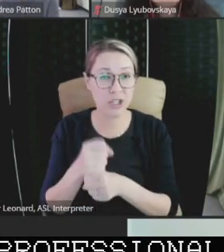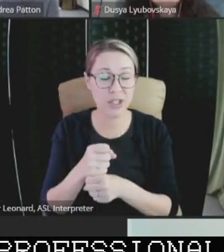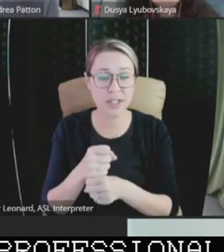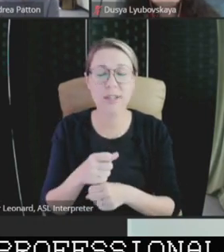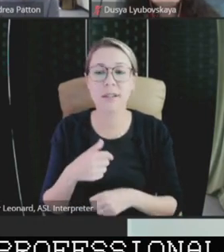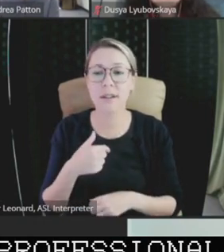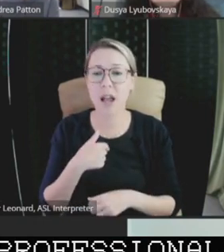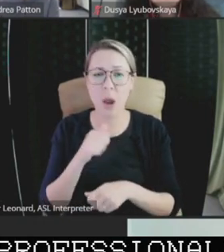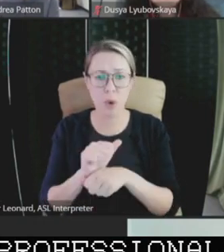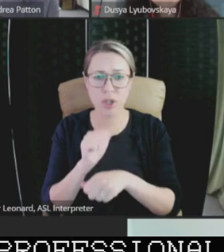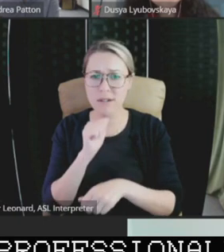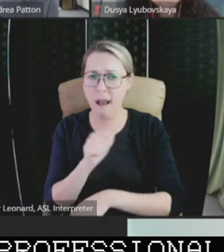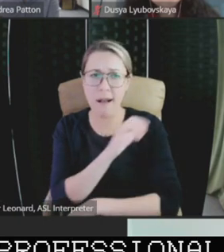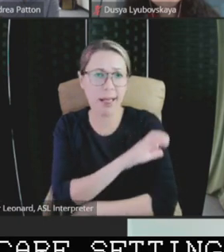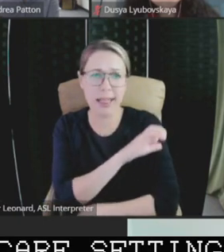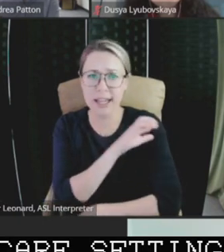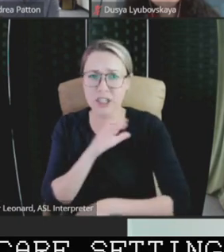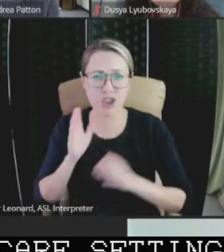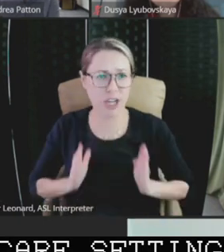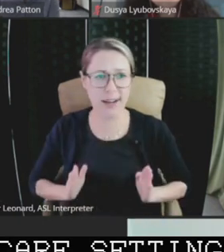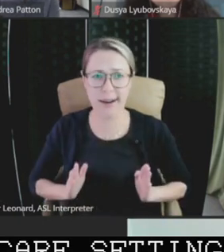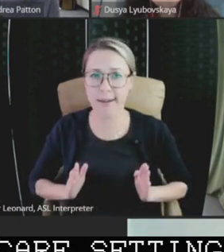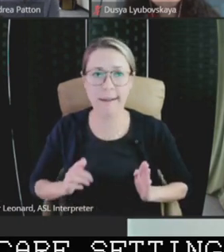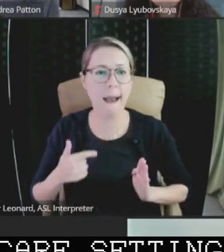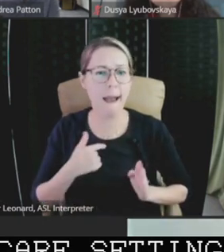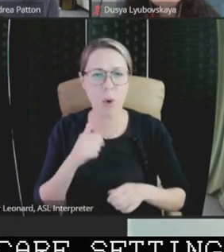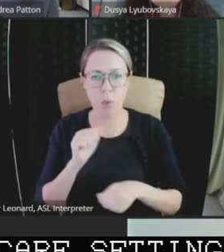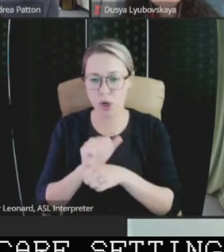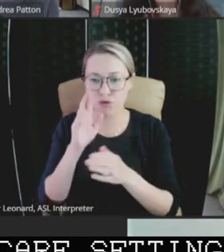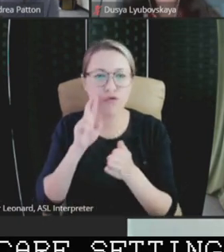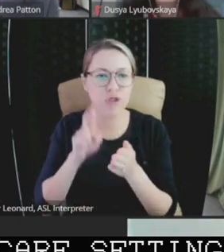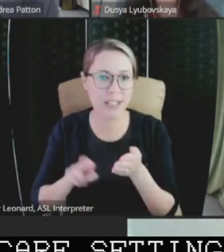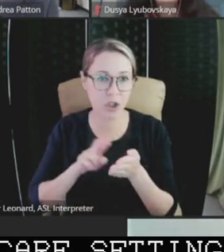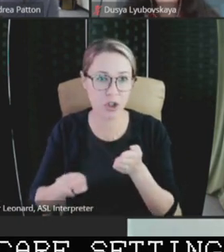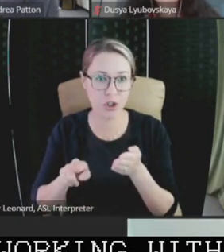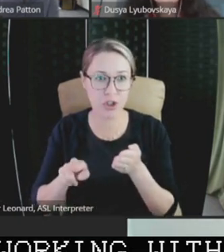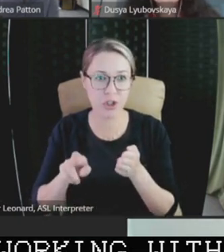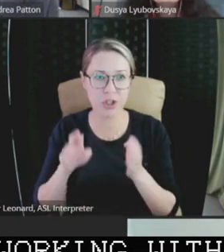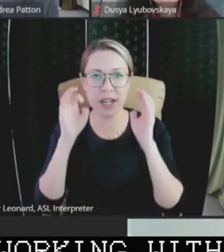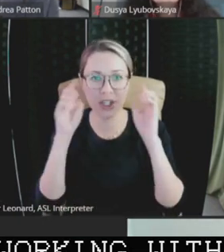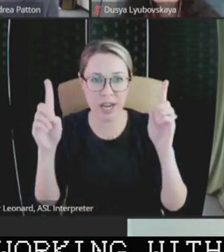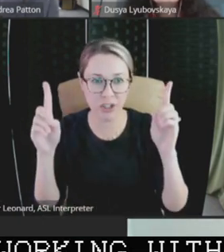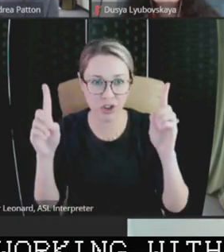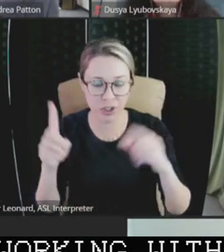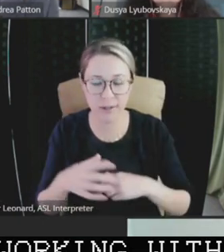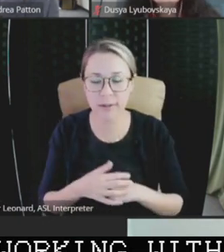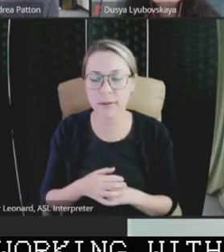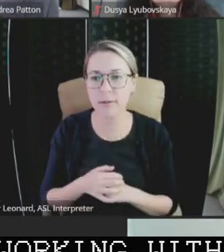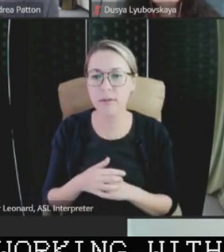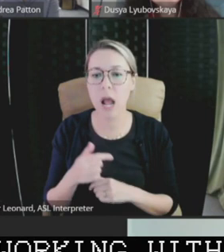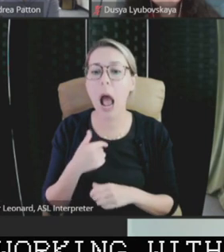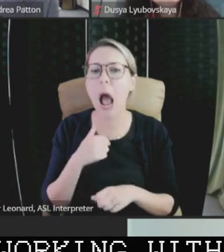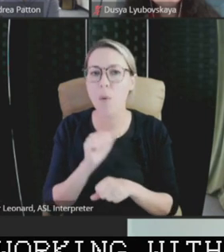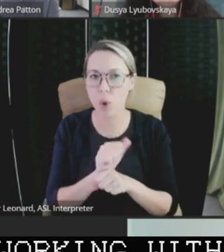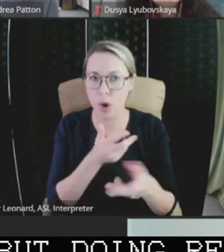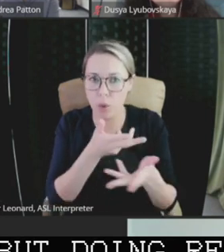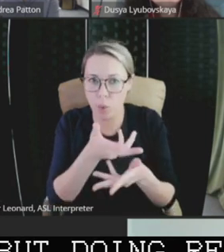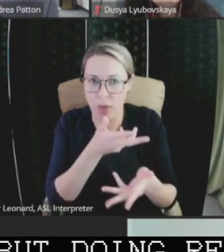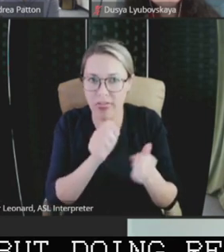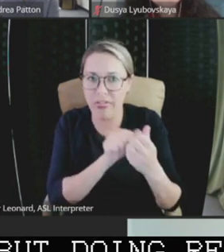as a clinician, but as doing some research and education and working with clinicians.